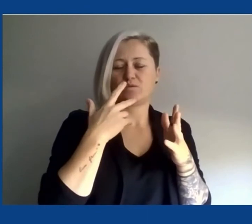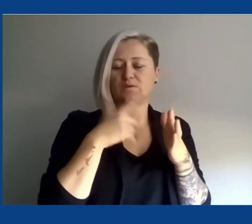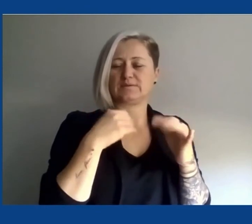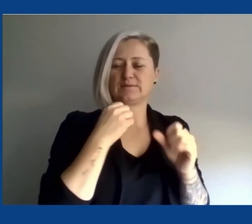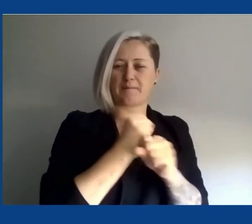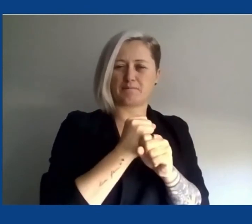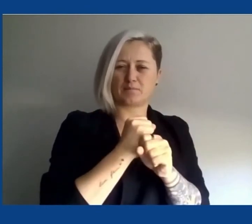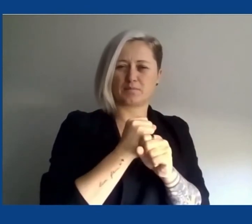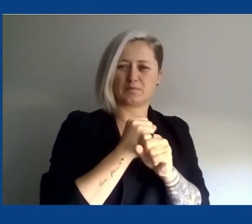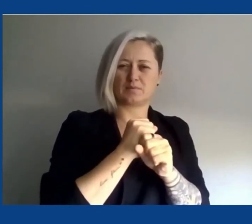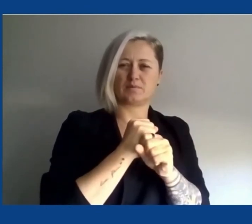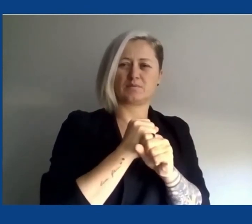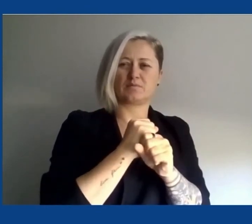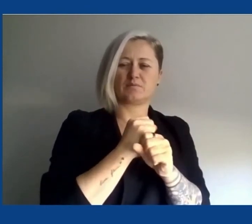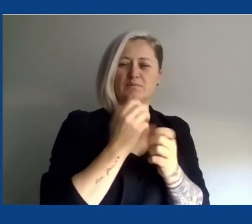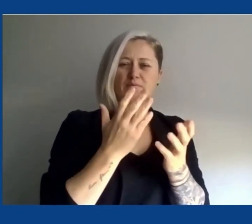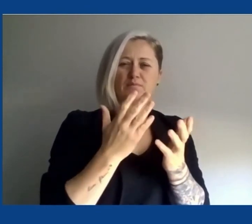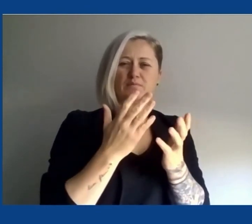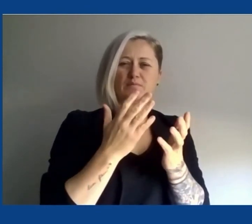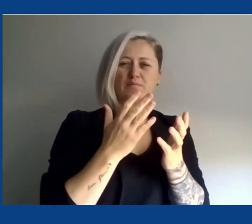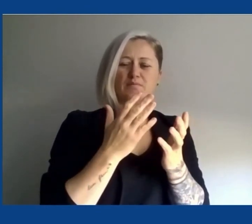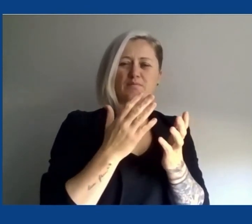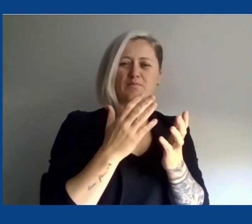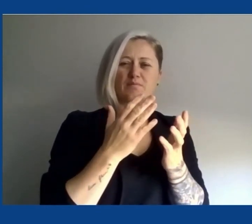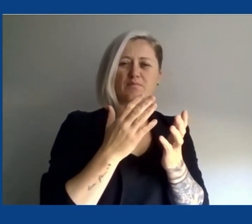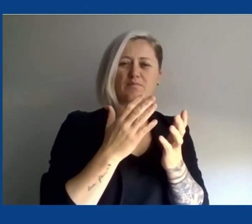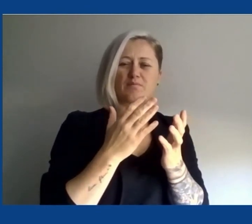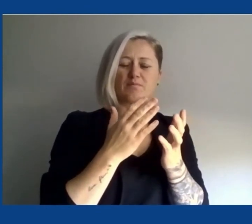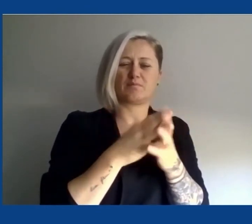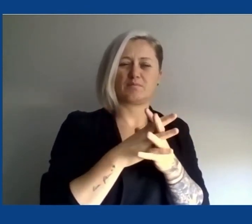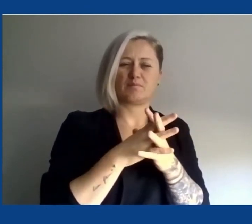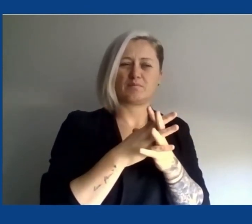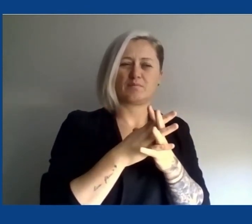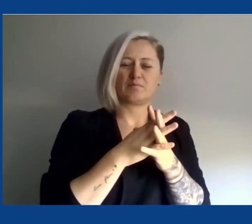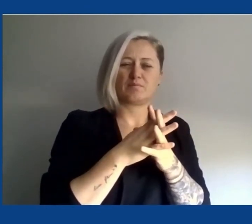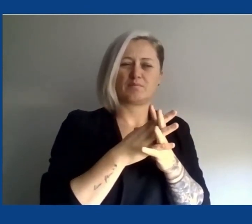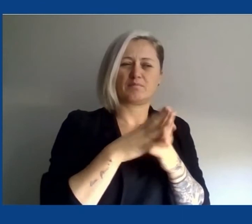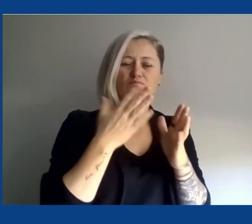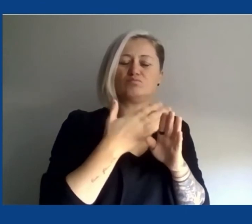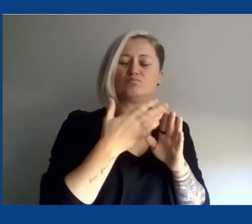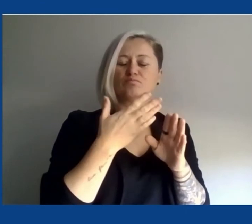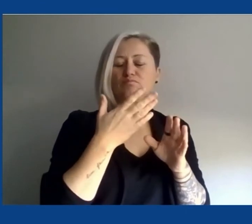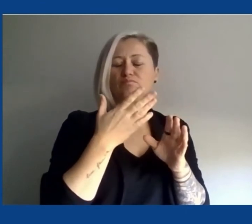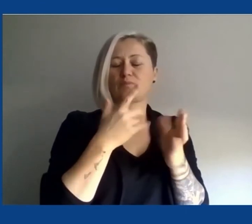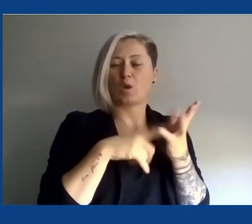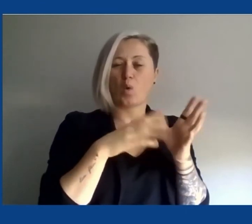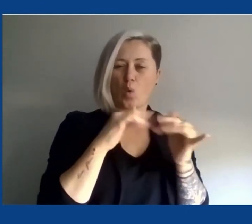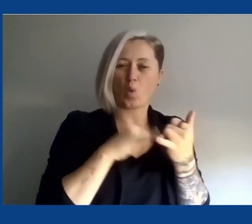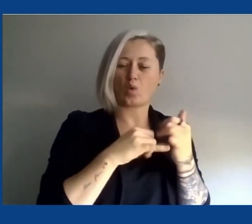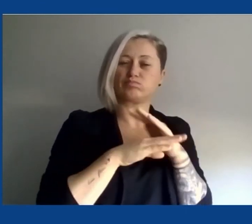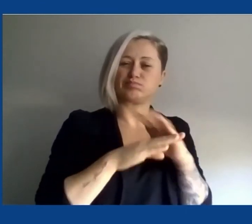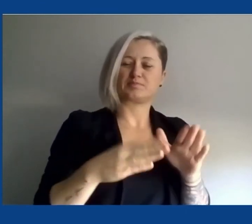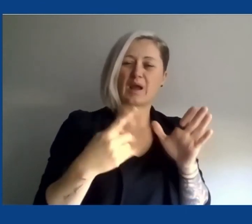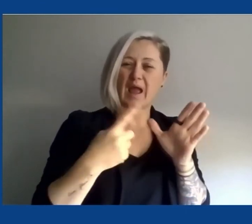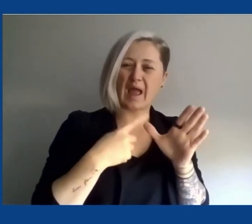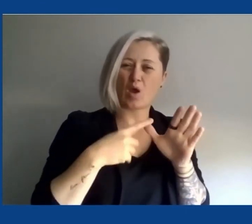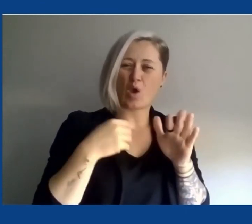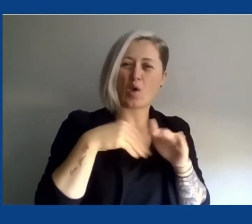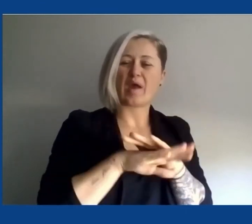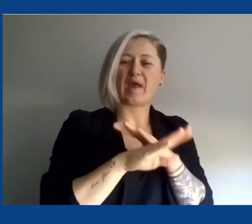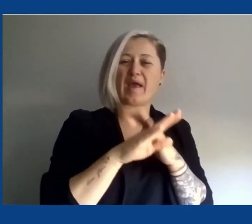are rules enabling, paperless arrest and impose laws prohibiting the possession of alcohol in